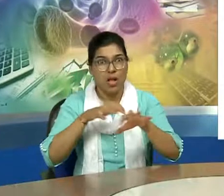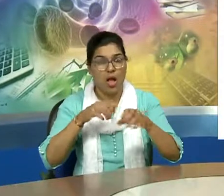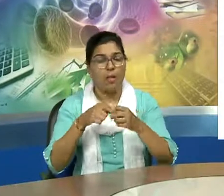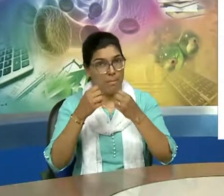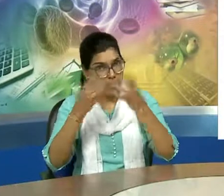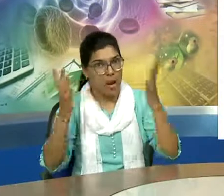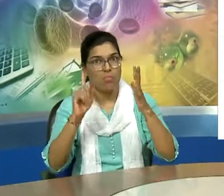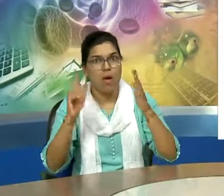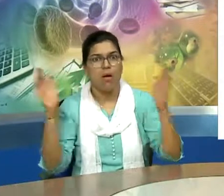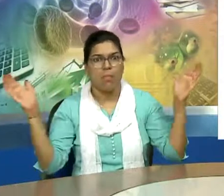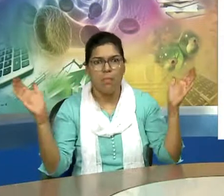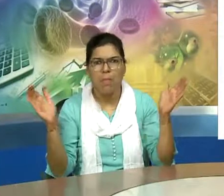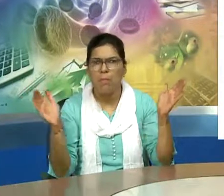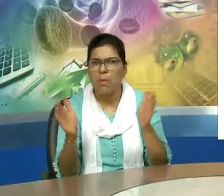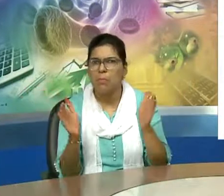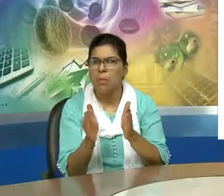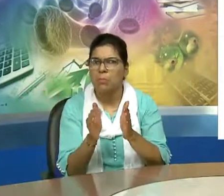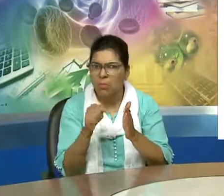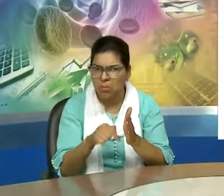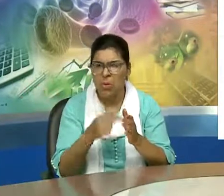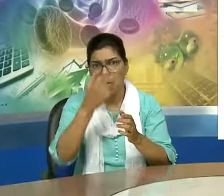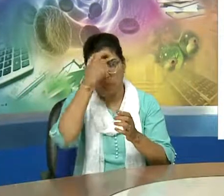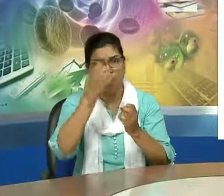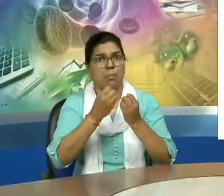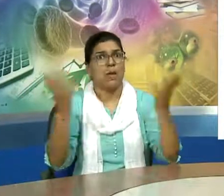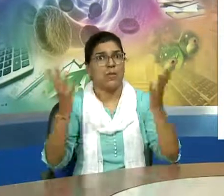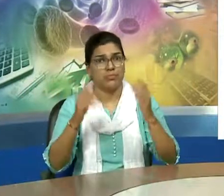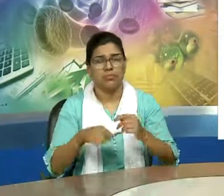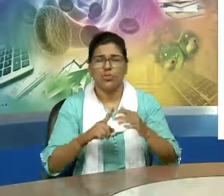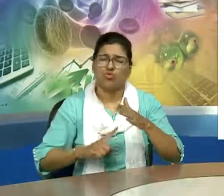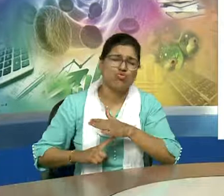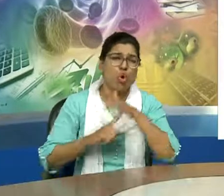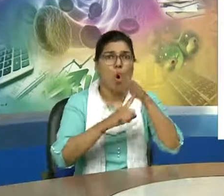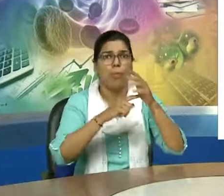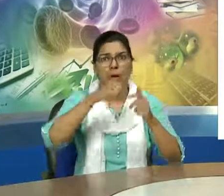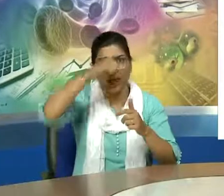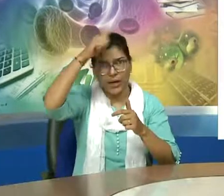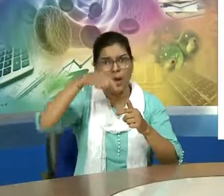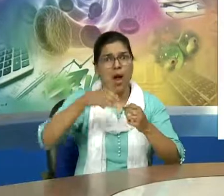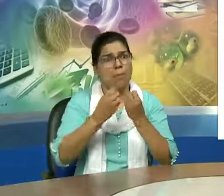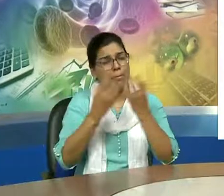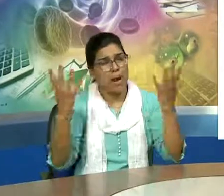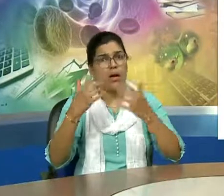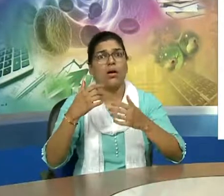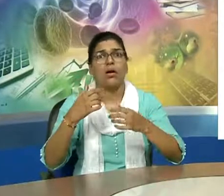have dwindled, so the great Indian bustard is also endangered.